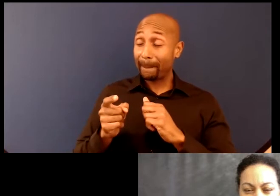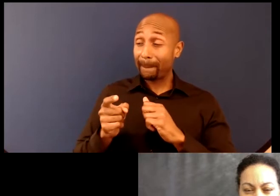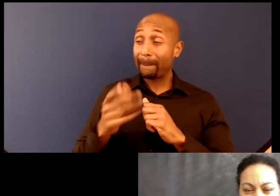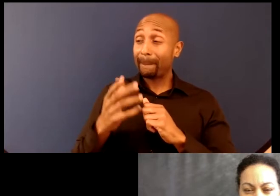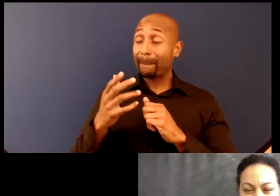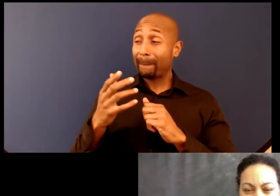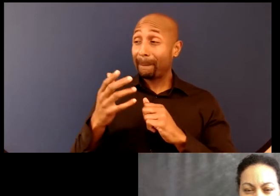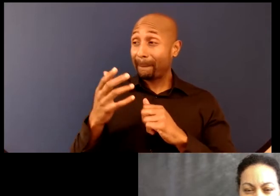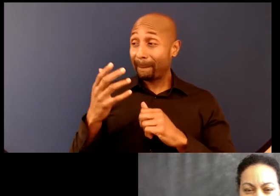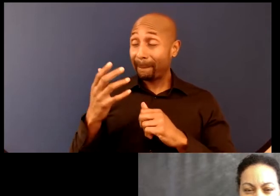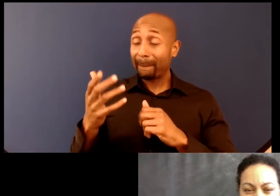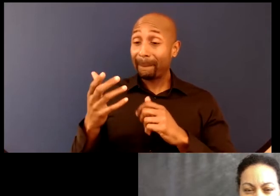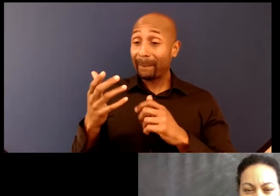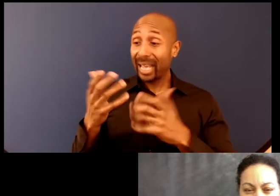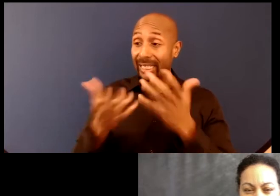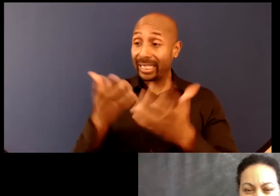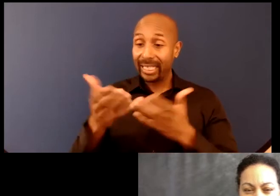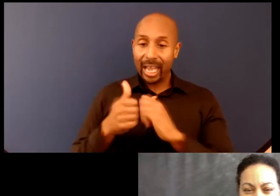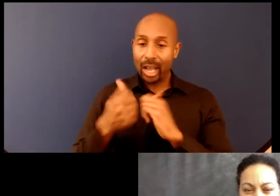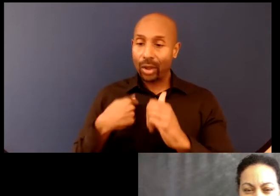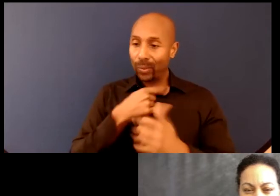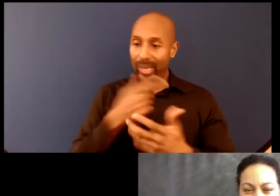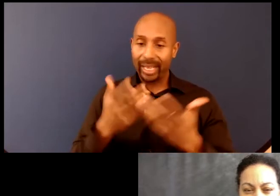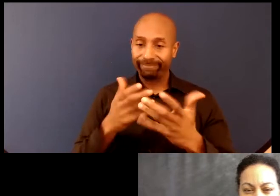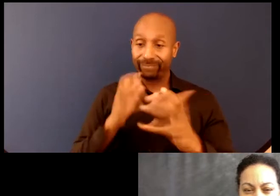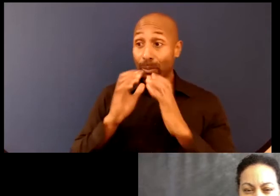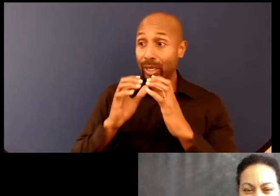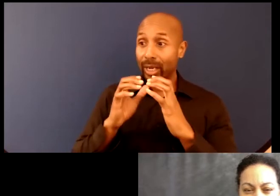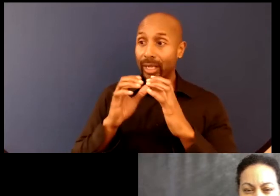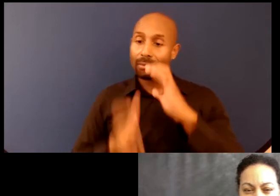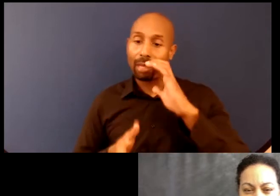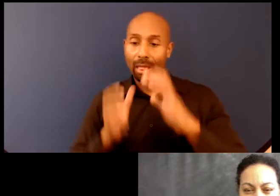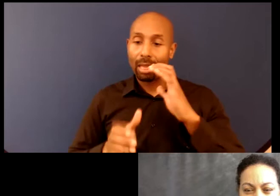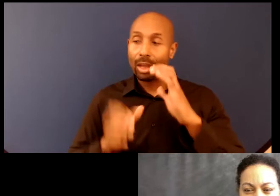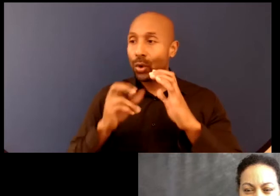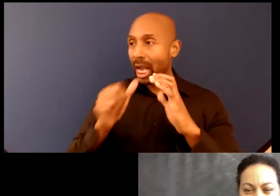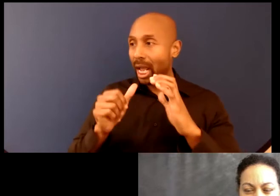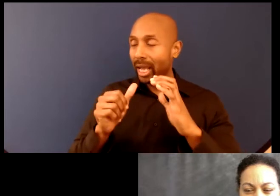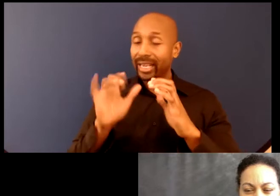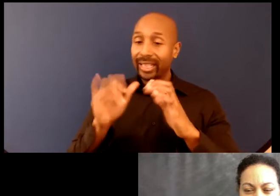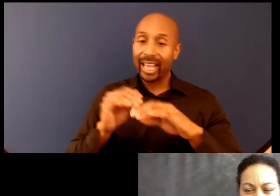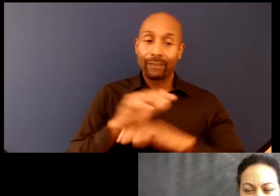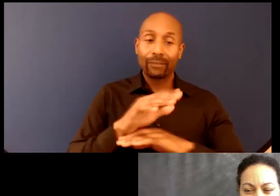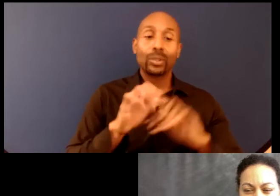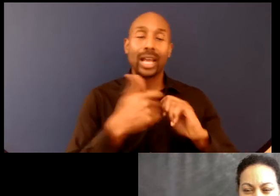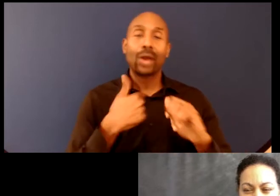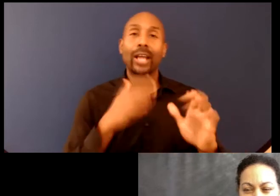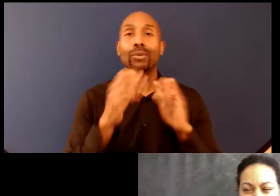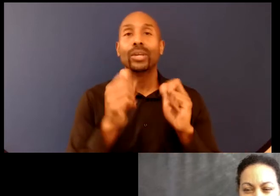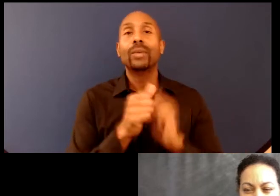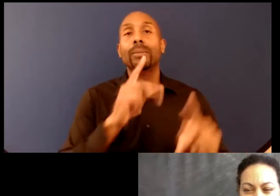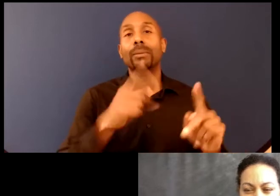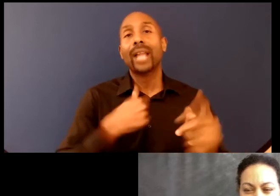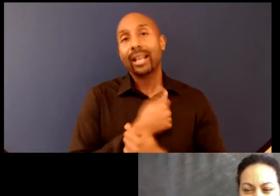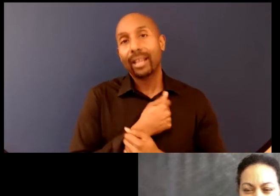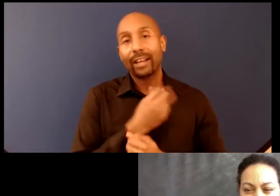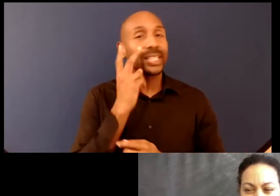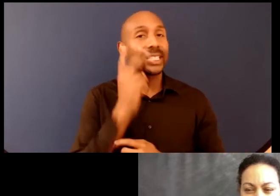capacities to communicate with each other shape the way I communicate with the people I love and see throughout the